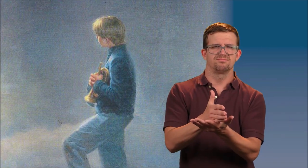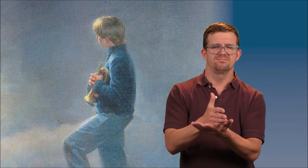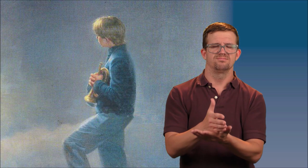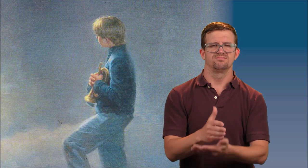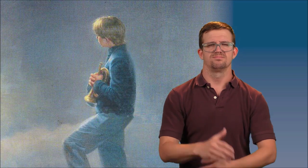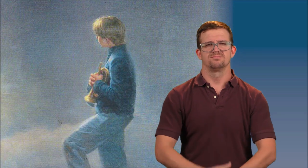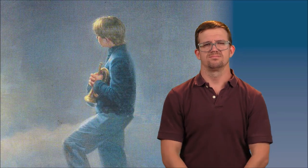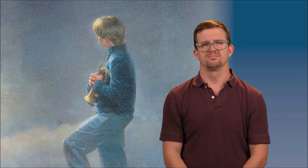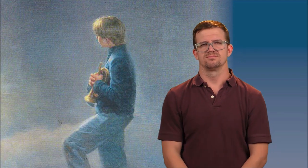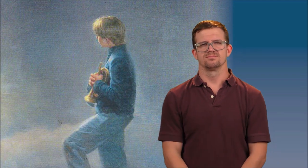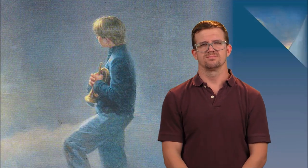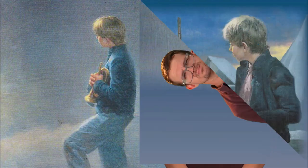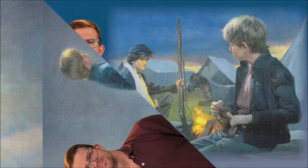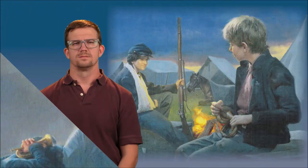over.